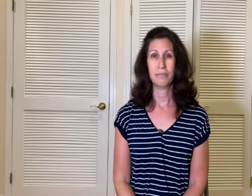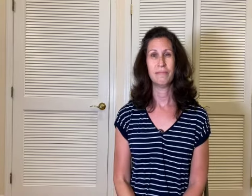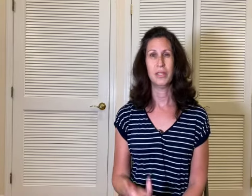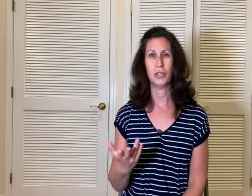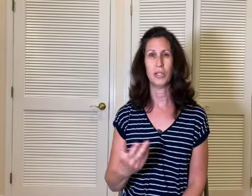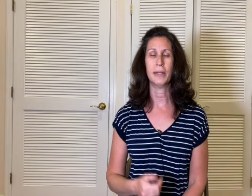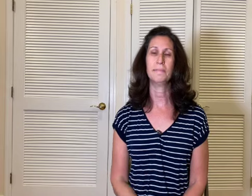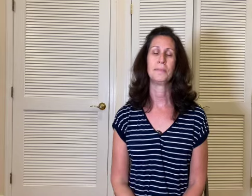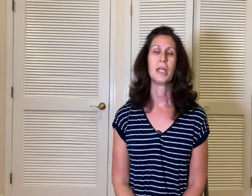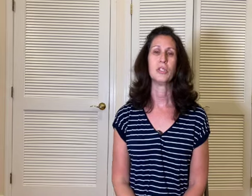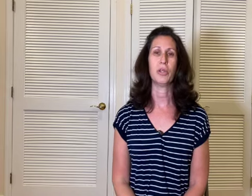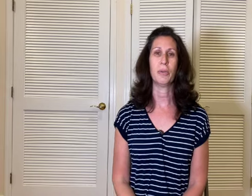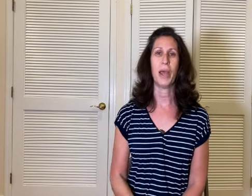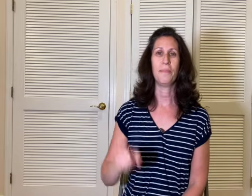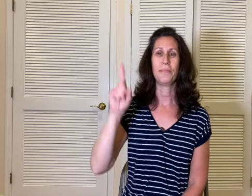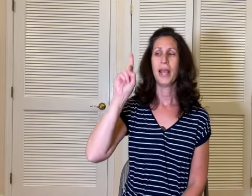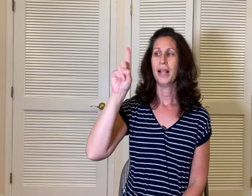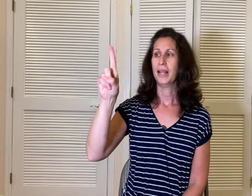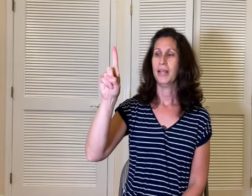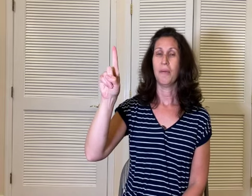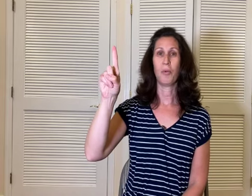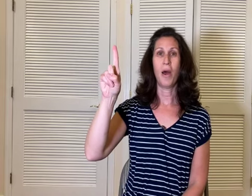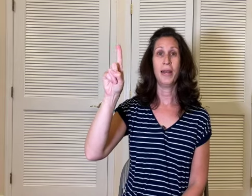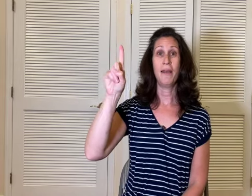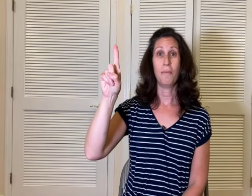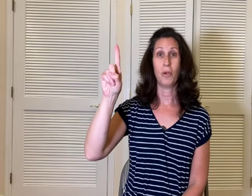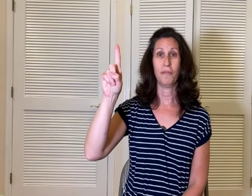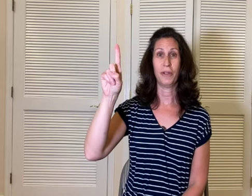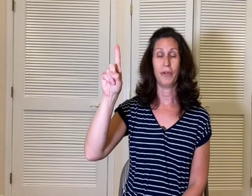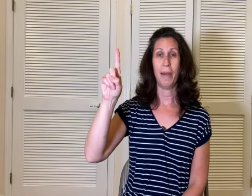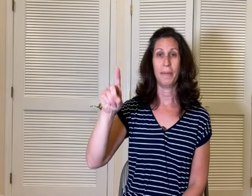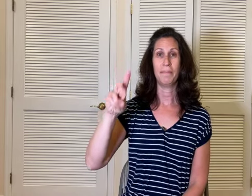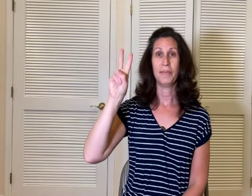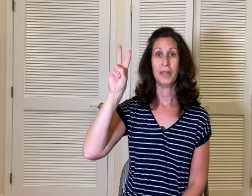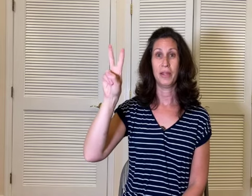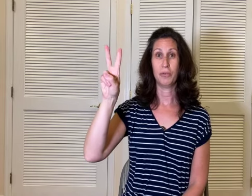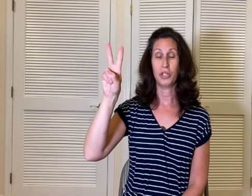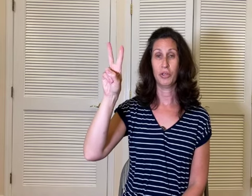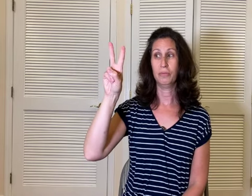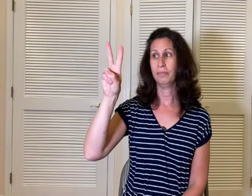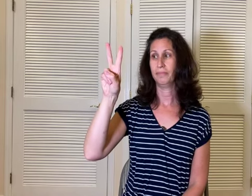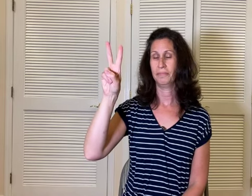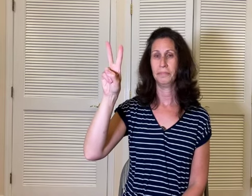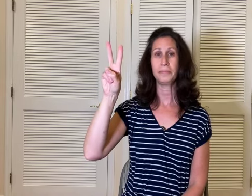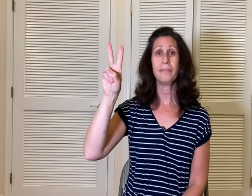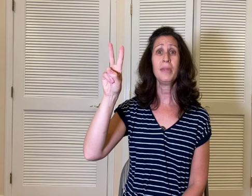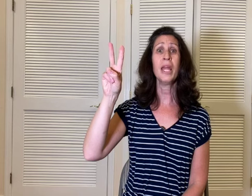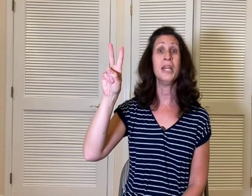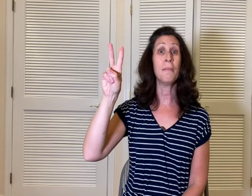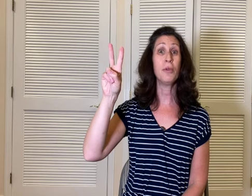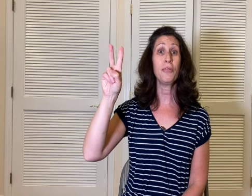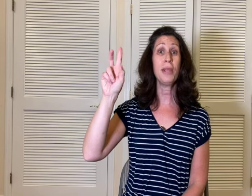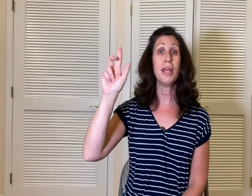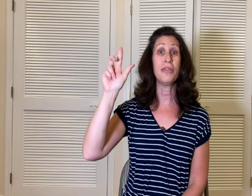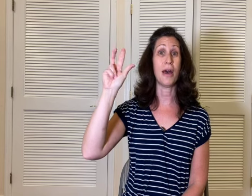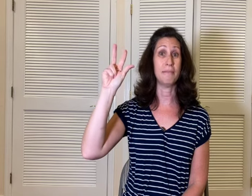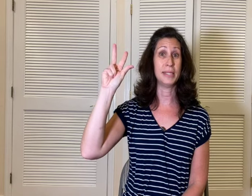You understand? So here we go. Number 1, pointer finger up. Number 2, number 3, thumbs